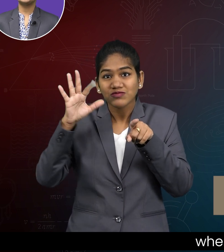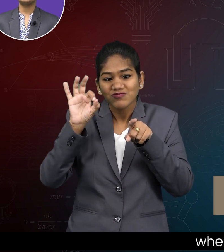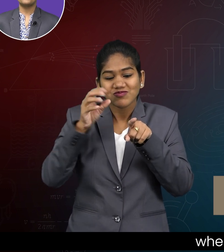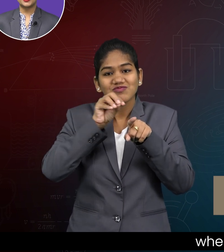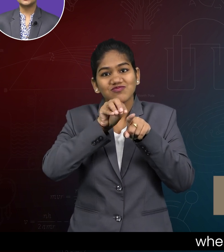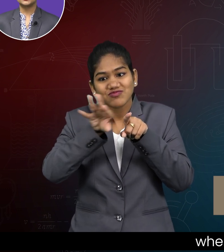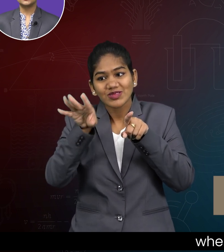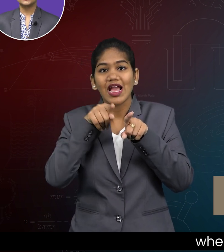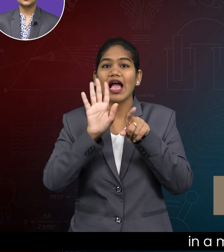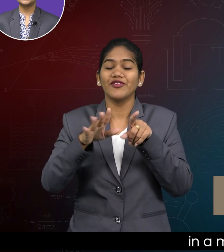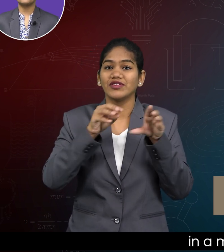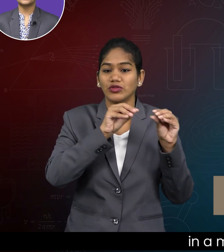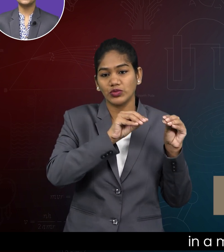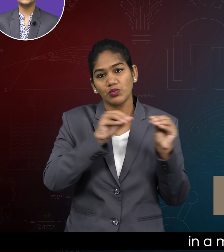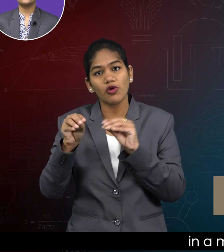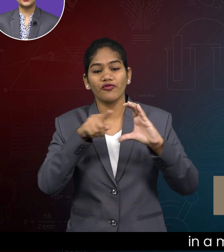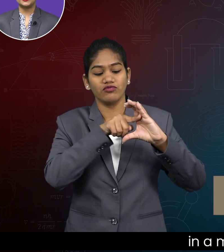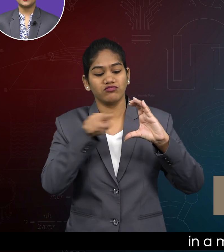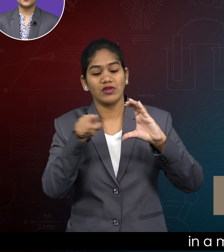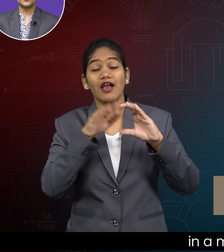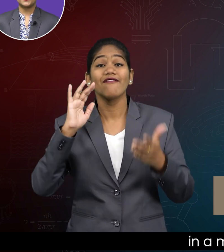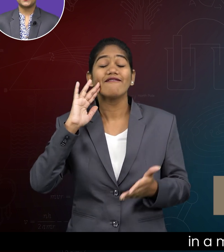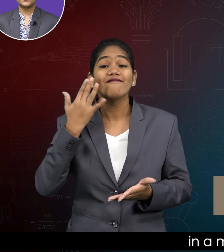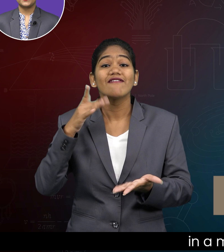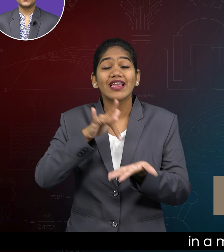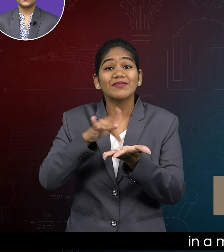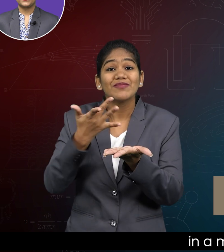when it is placed in a magnetic field.